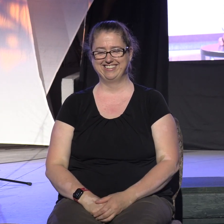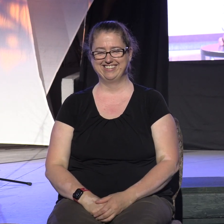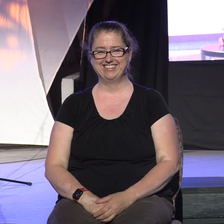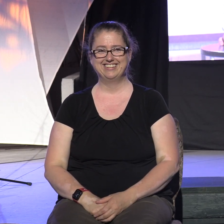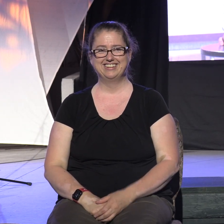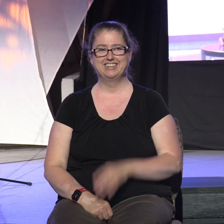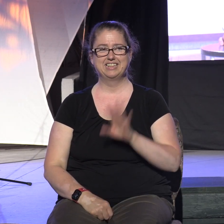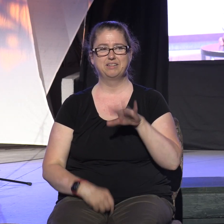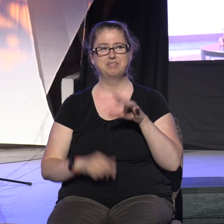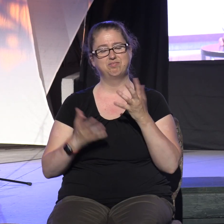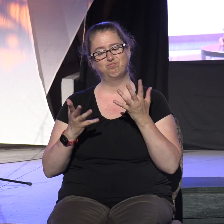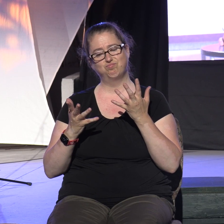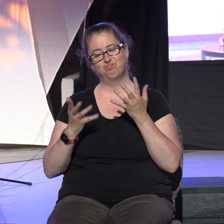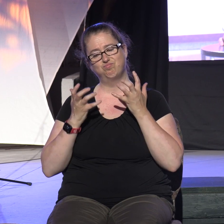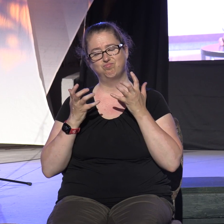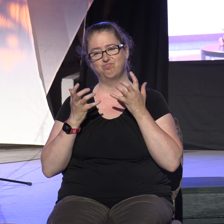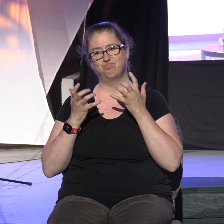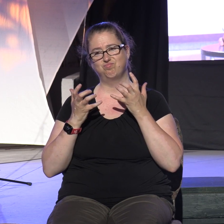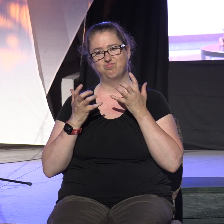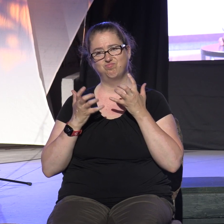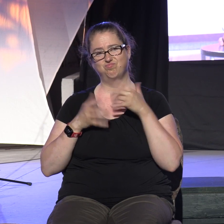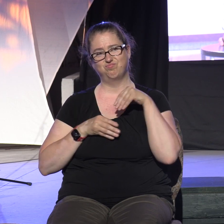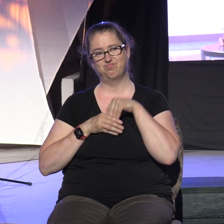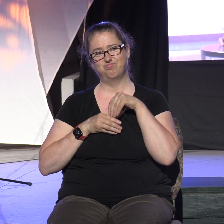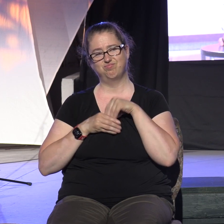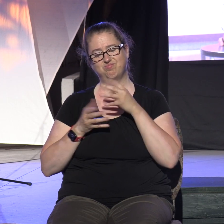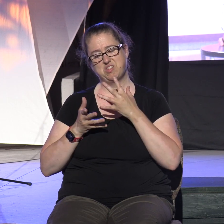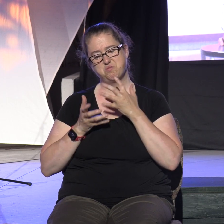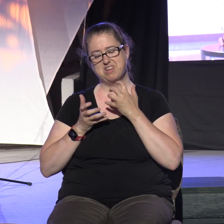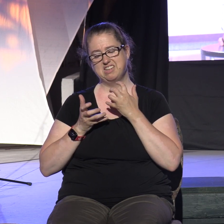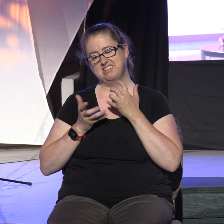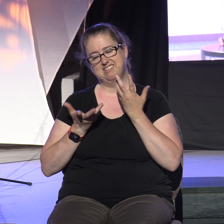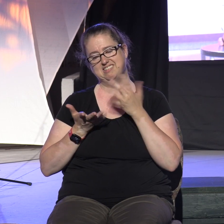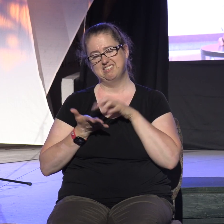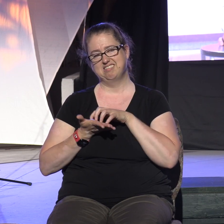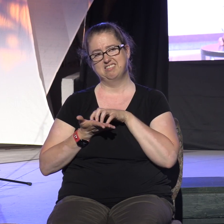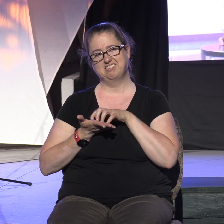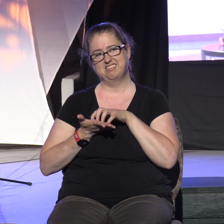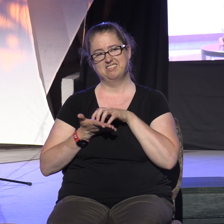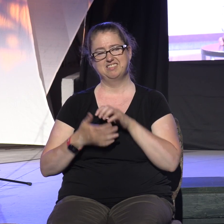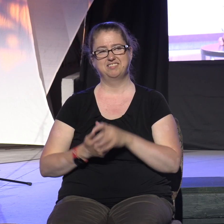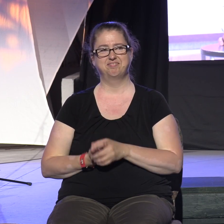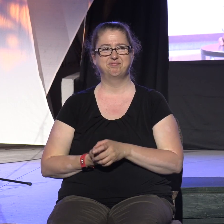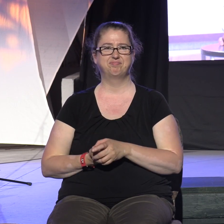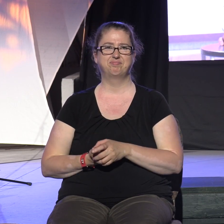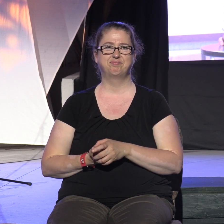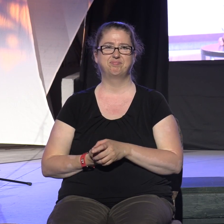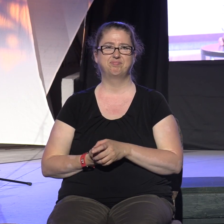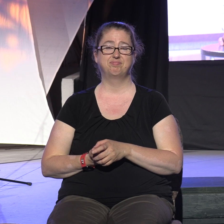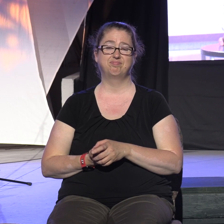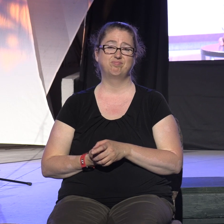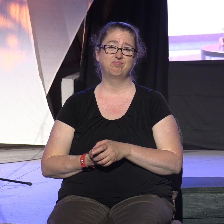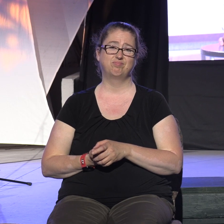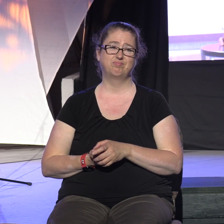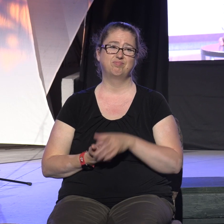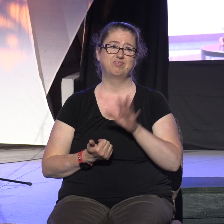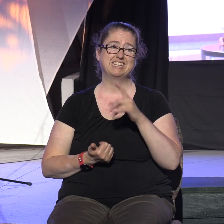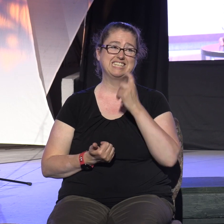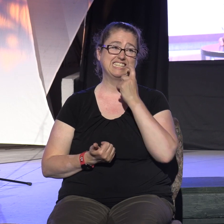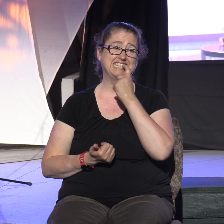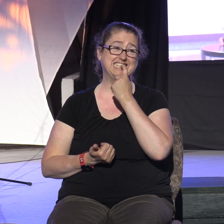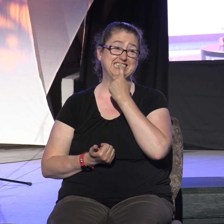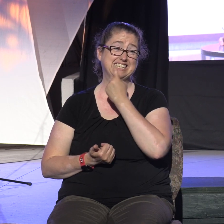Pretty soon the grinders will start falling out. And the windows are going to grow